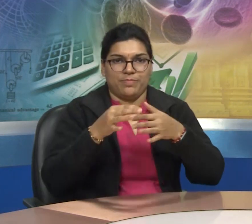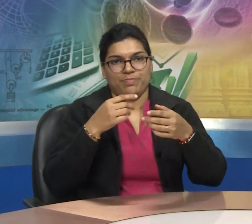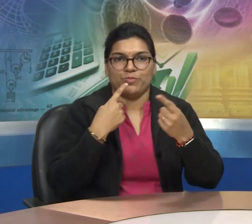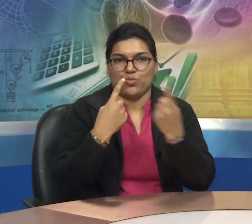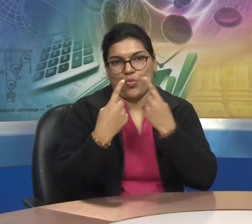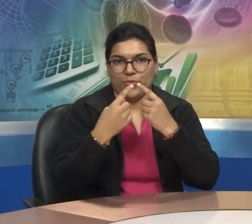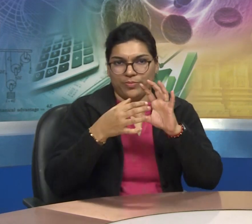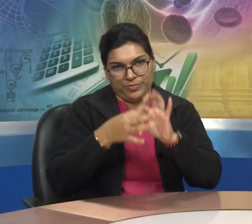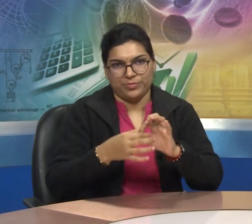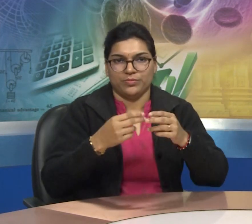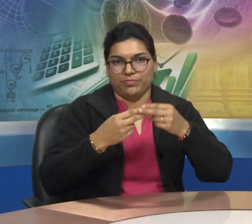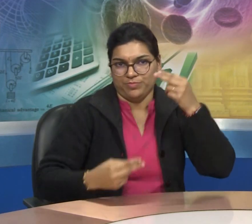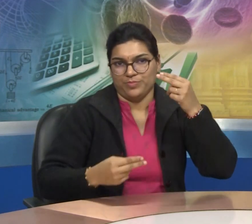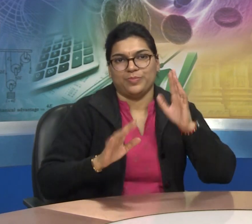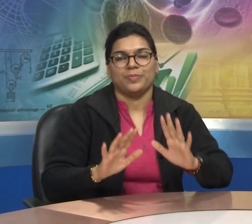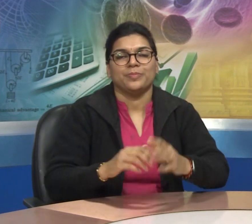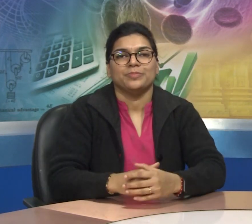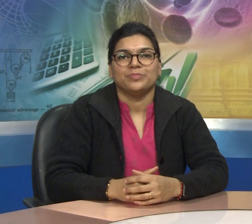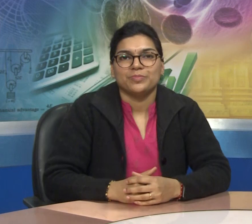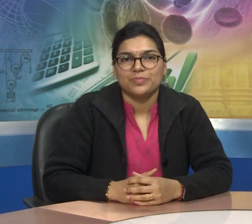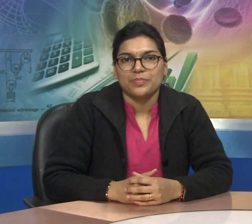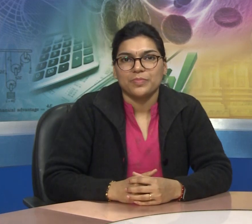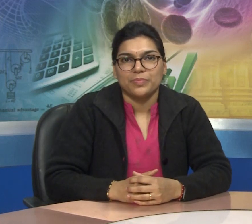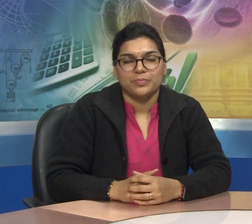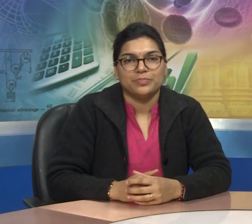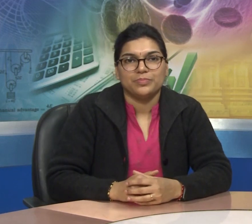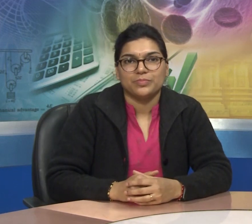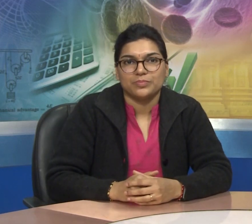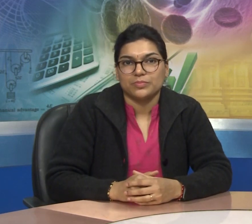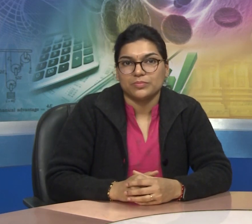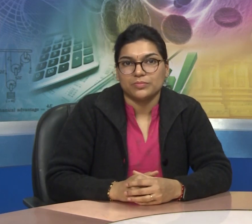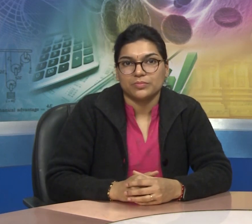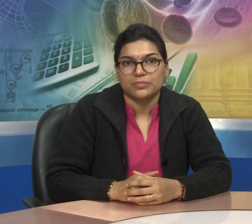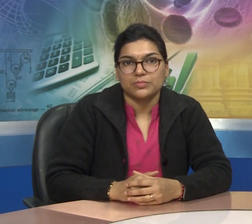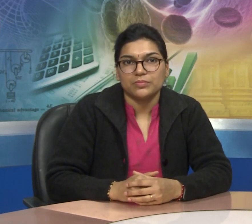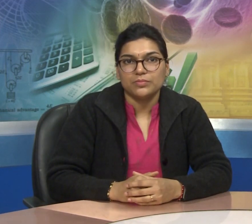All these 5 laws we will be discussing in detail later on.